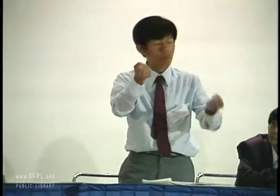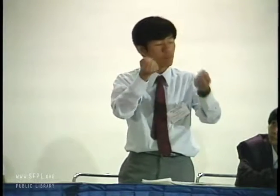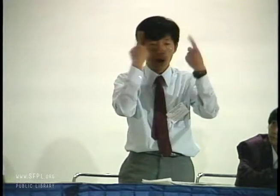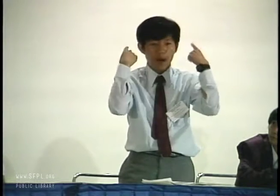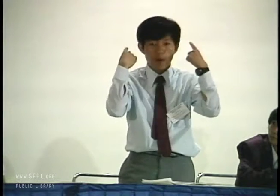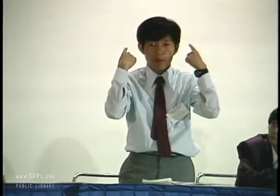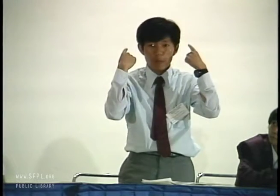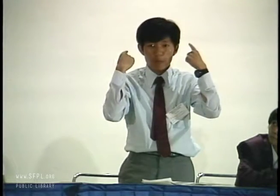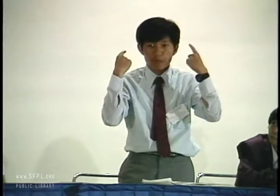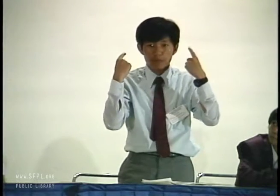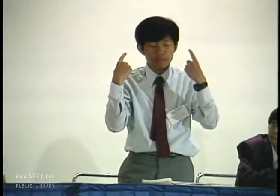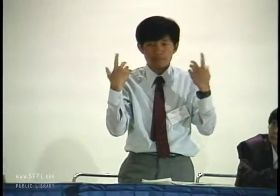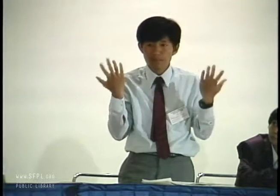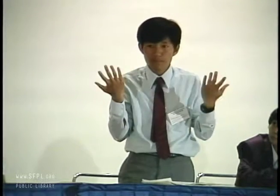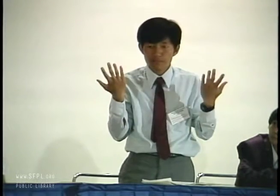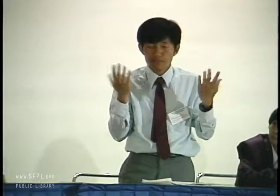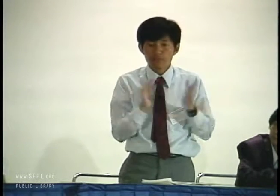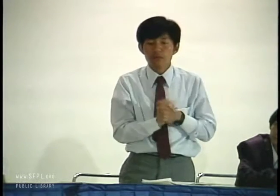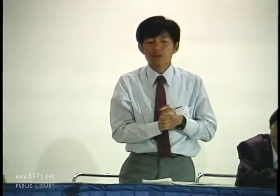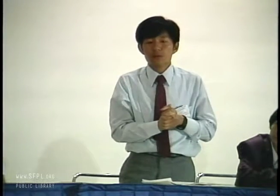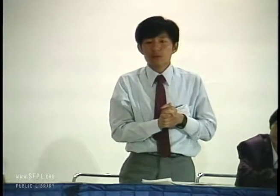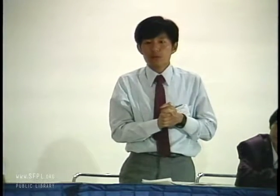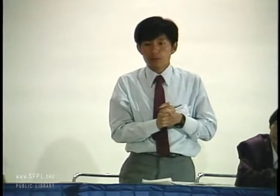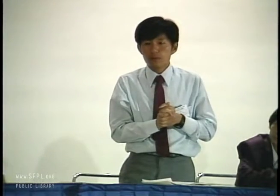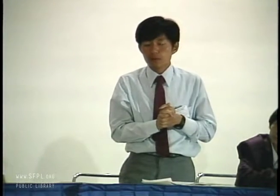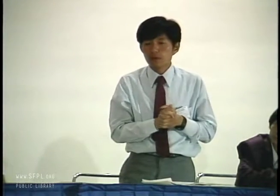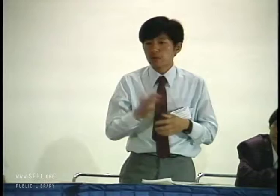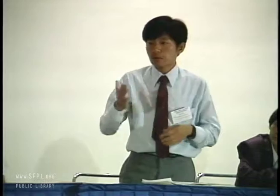hearing, and I did not understand a thing that was going on.